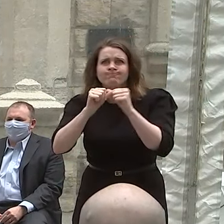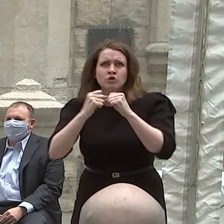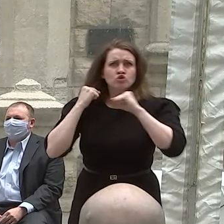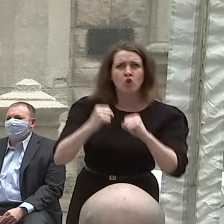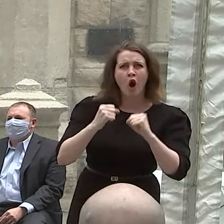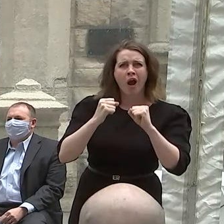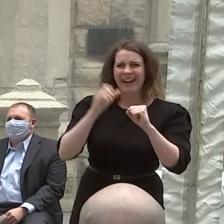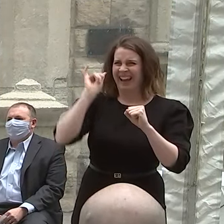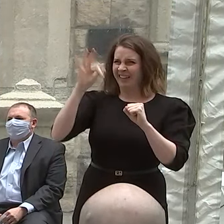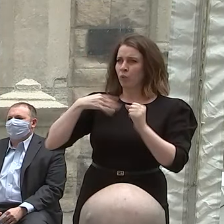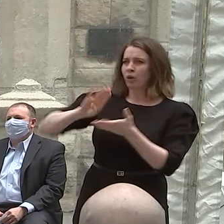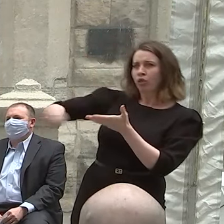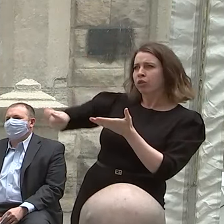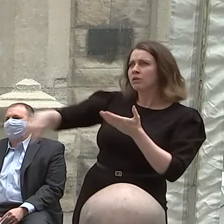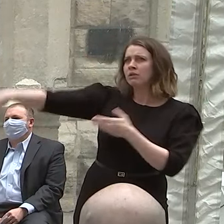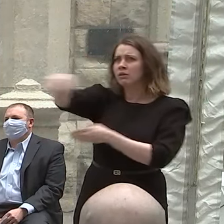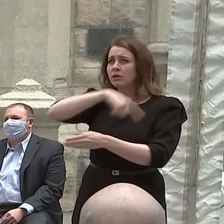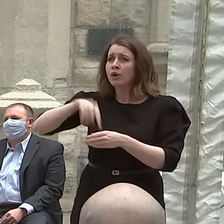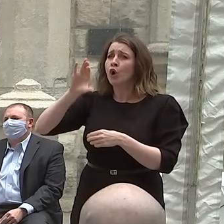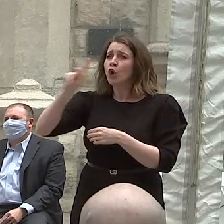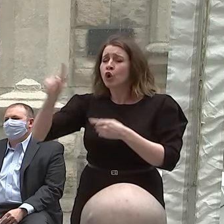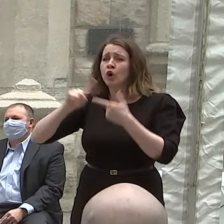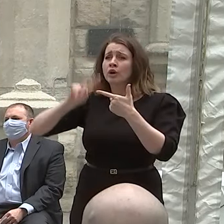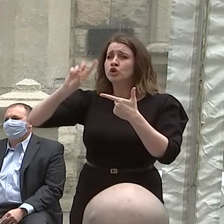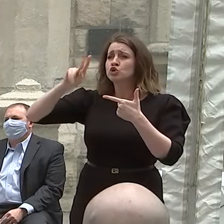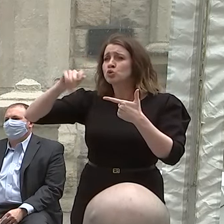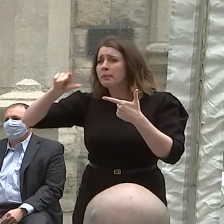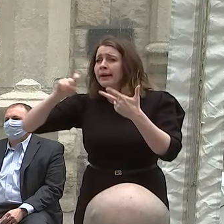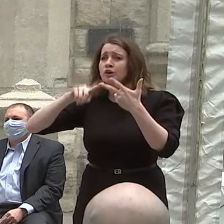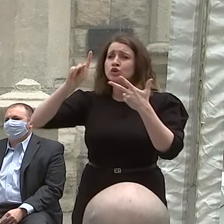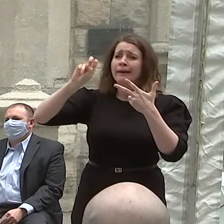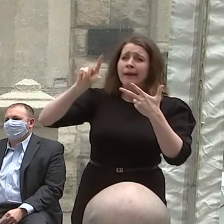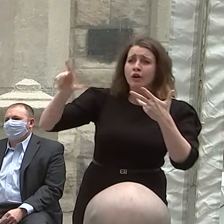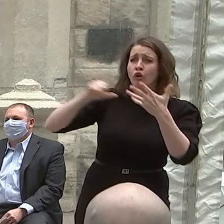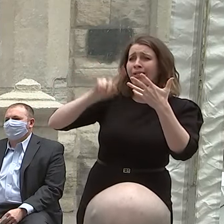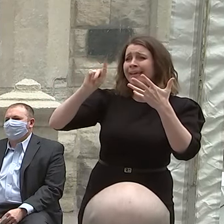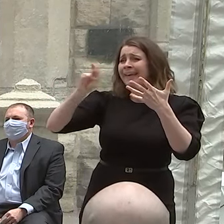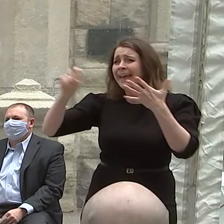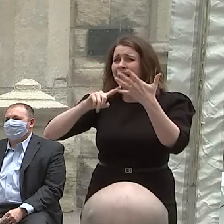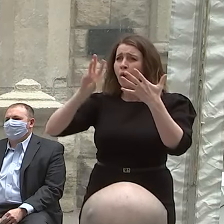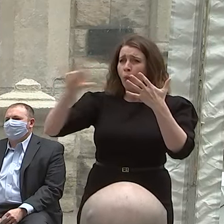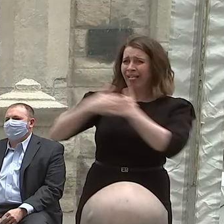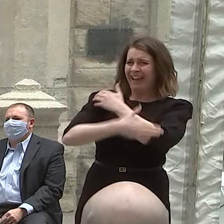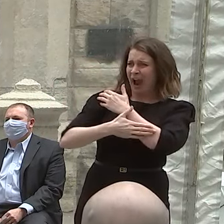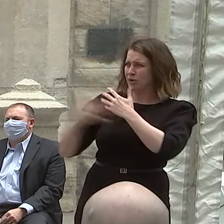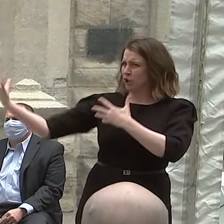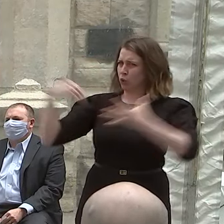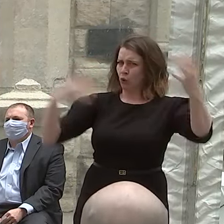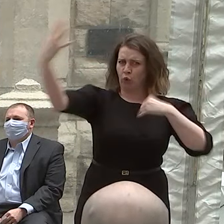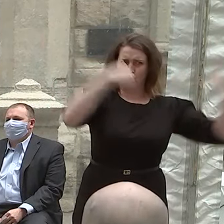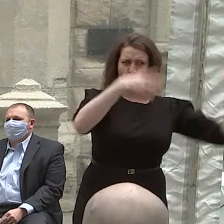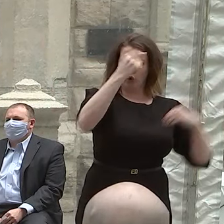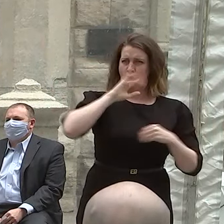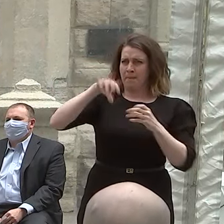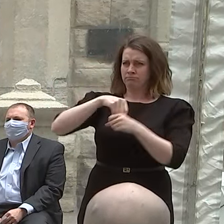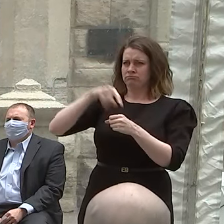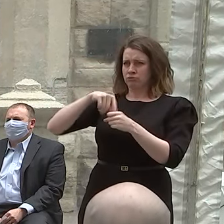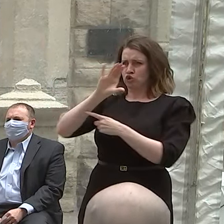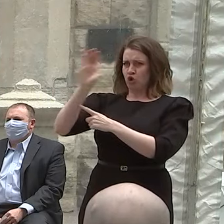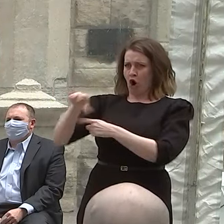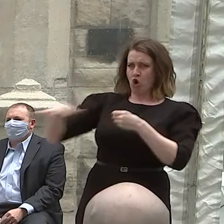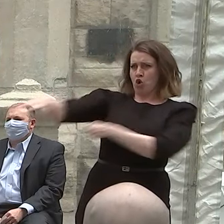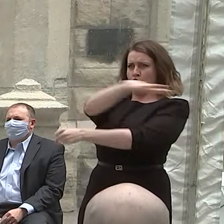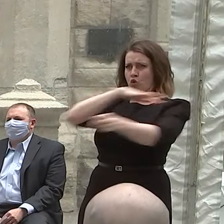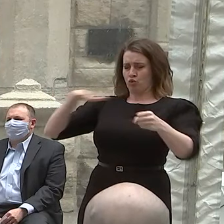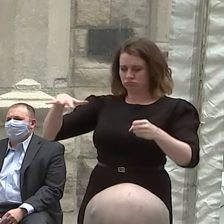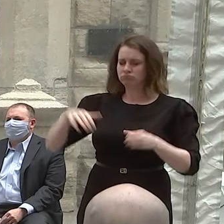partners in suburban Cook, DuPage, Lake, Kendall, Kane, and Will counties also being part of that equation.